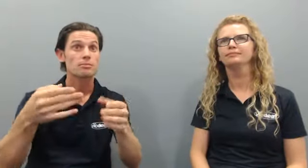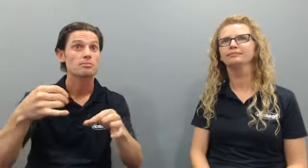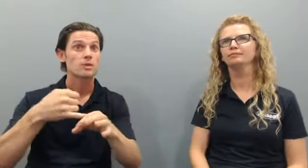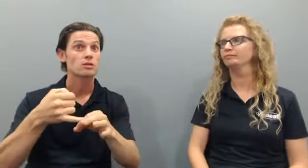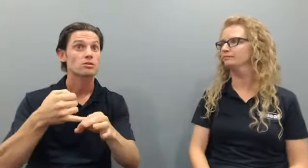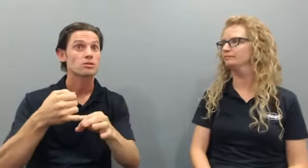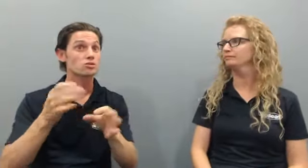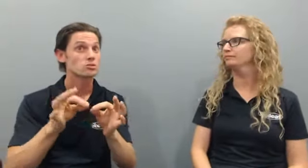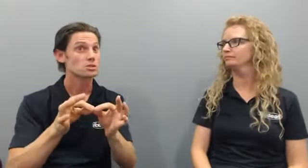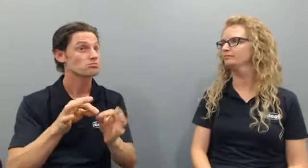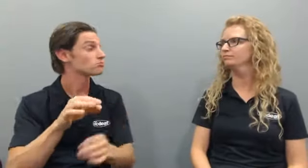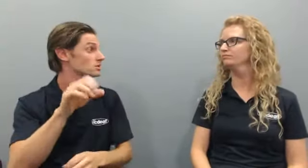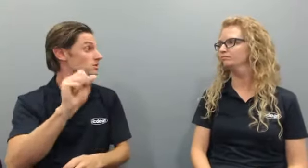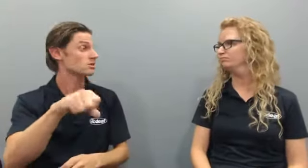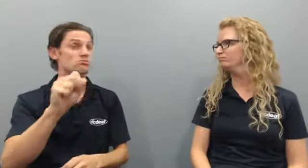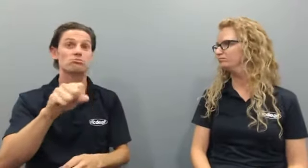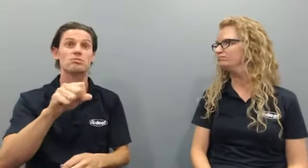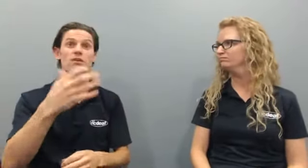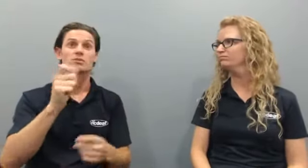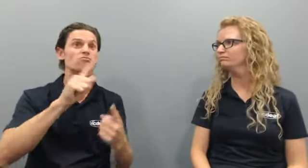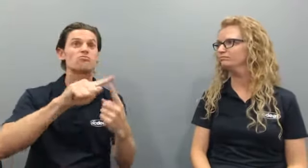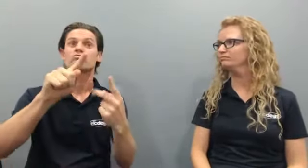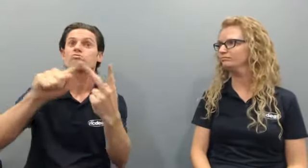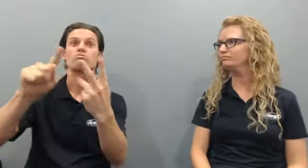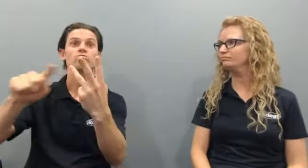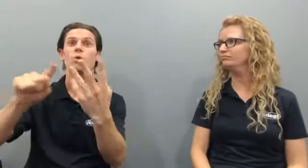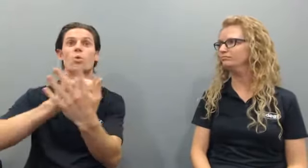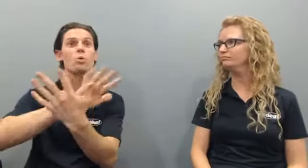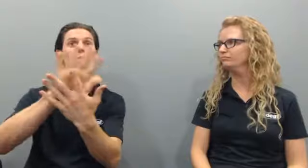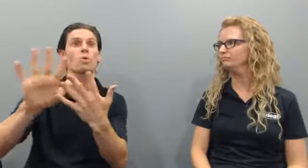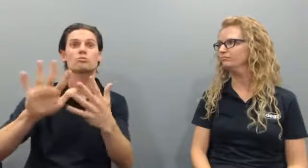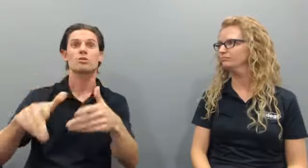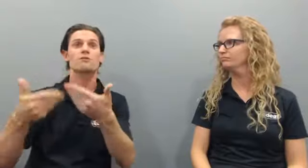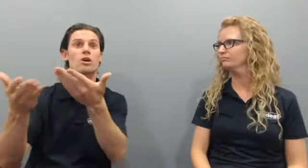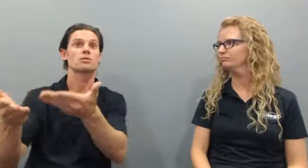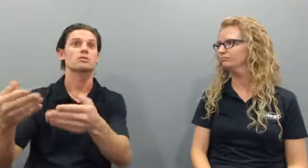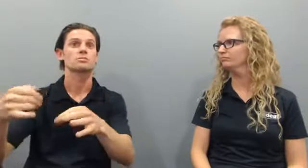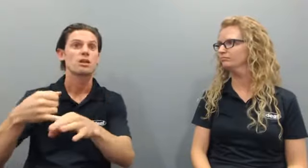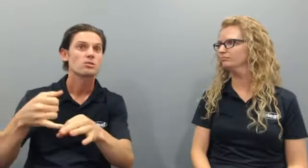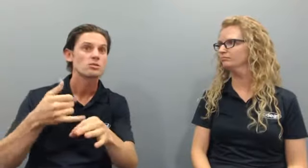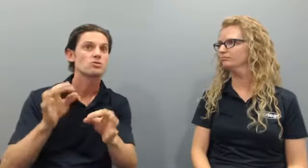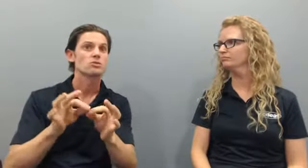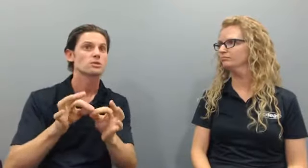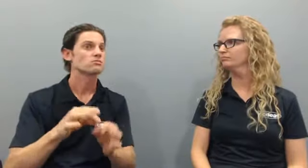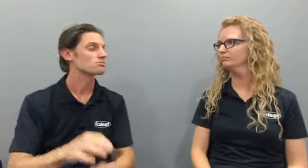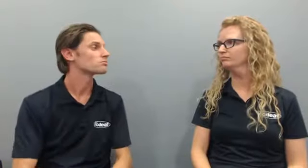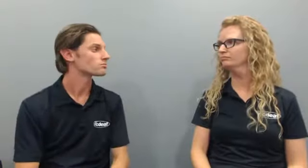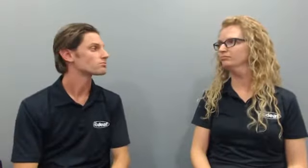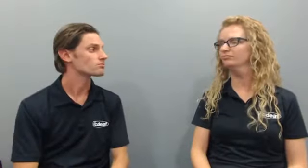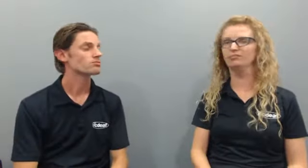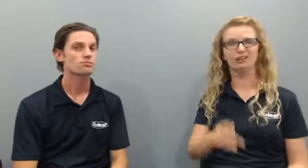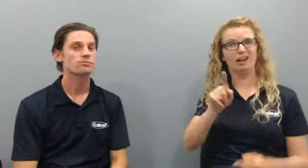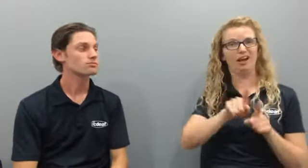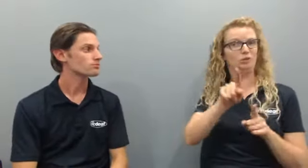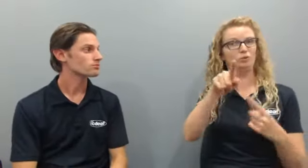agencies able to provide interpreters for medical situations? And the answer is yes. All of the agencies that are available can provide interpreters for